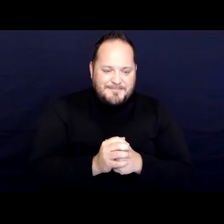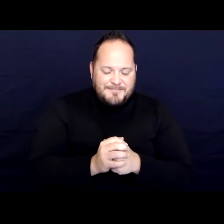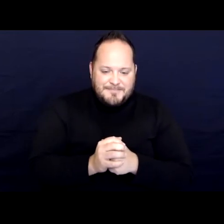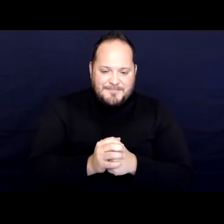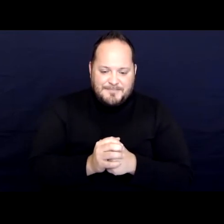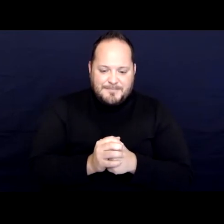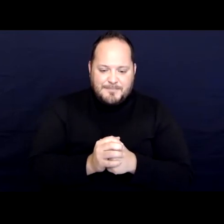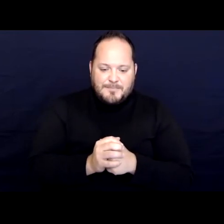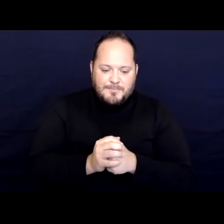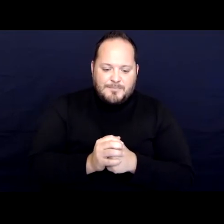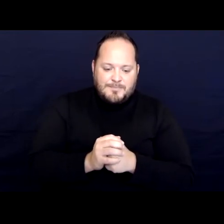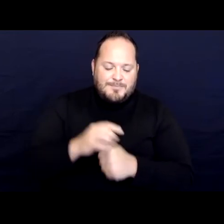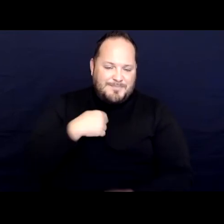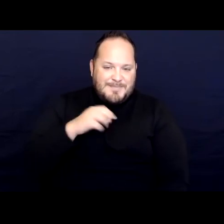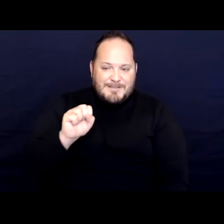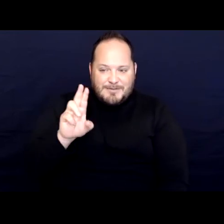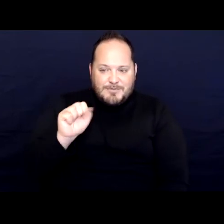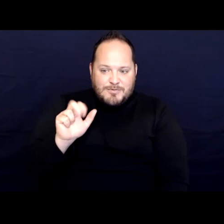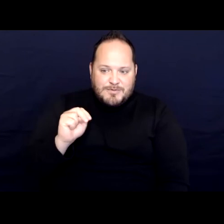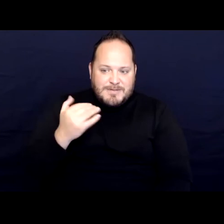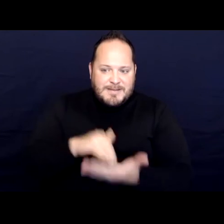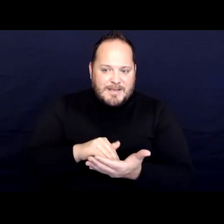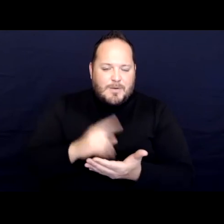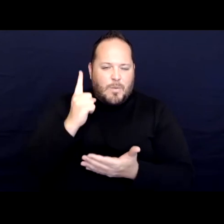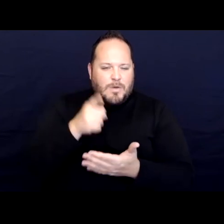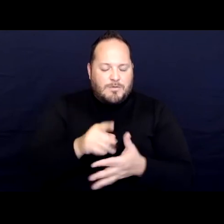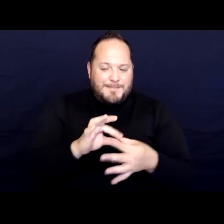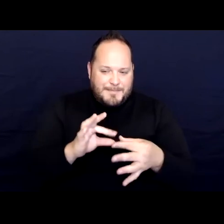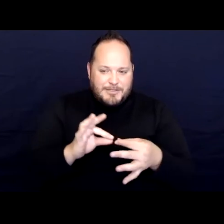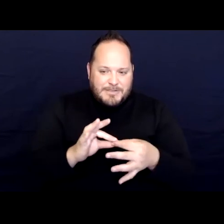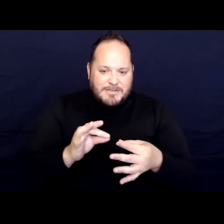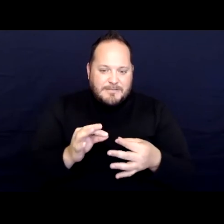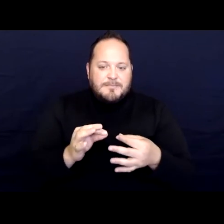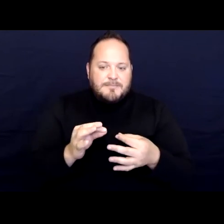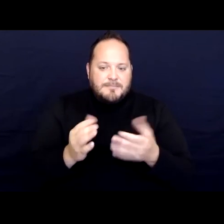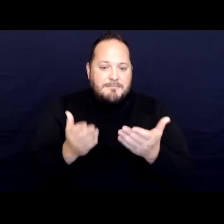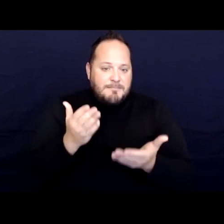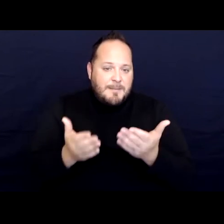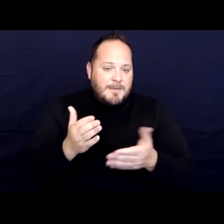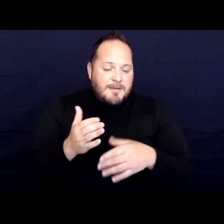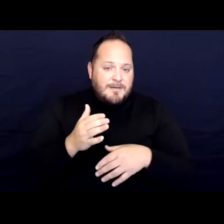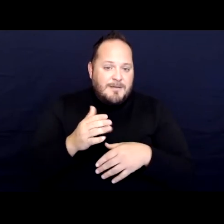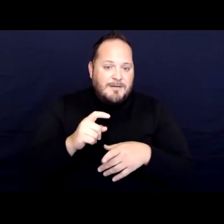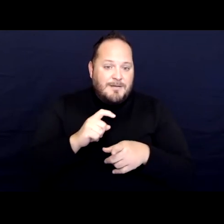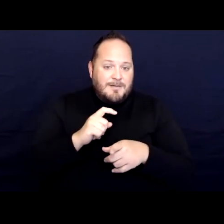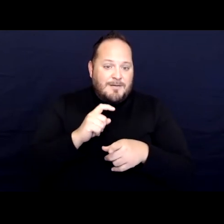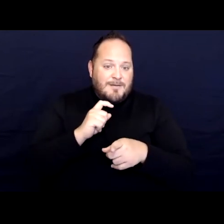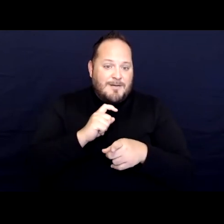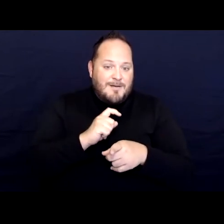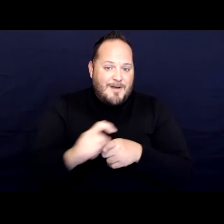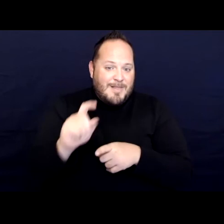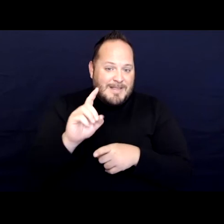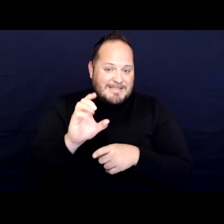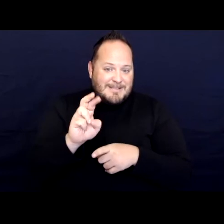So this is Susan again, one of the things you mentioned, and maybe calling DCRCs the answer,